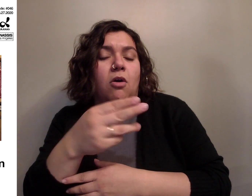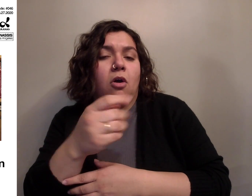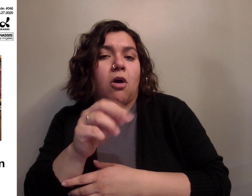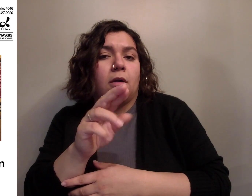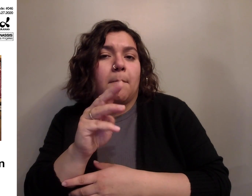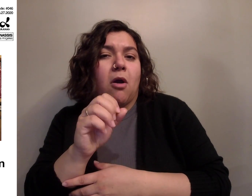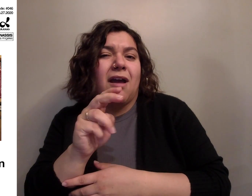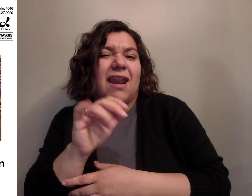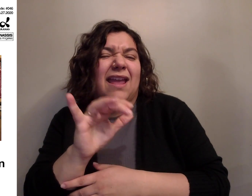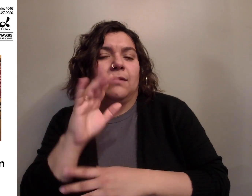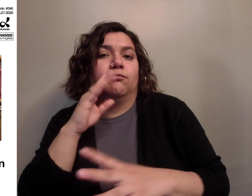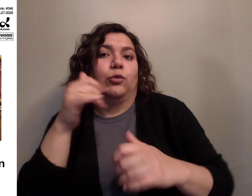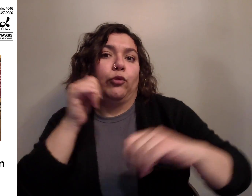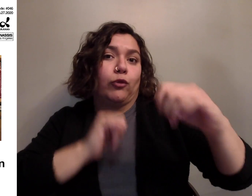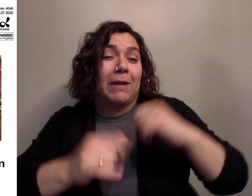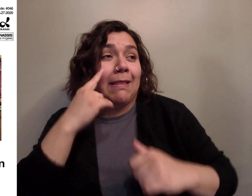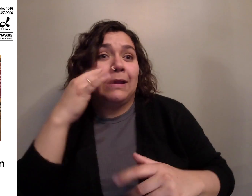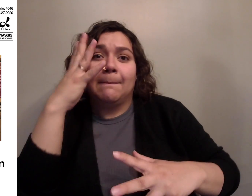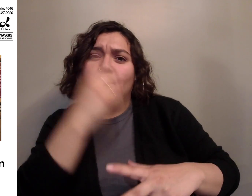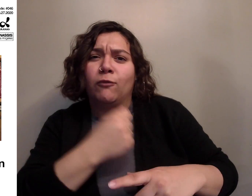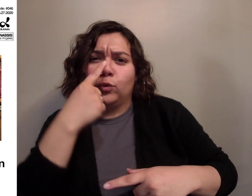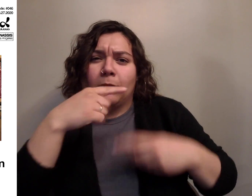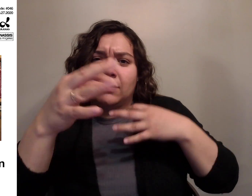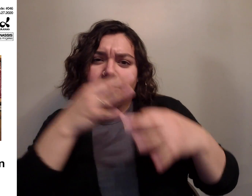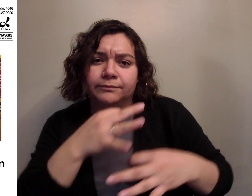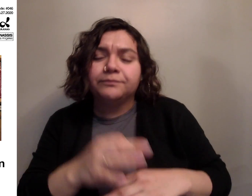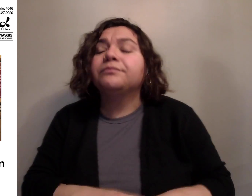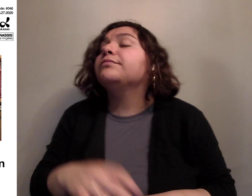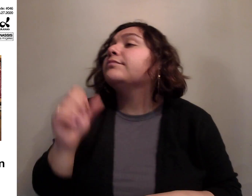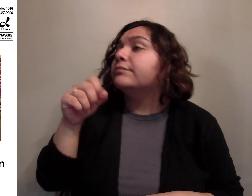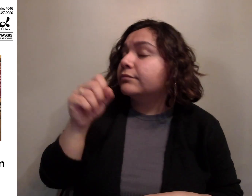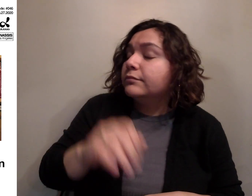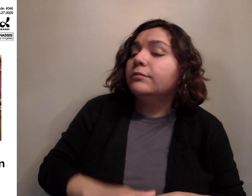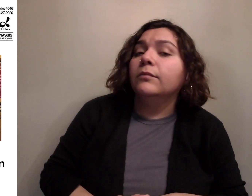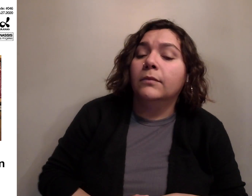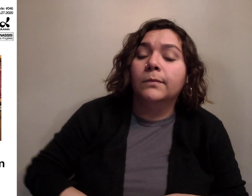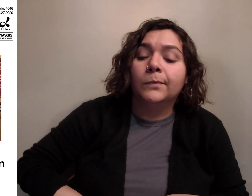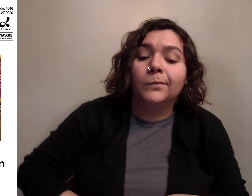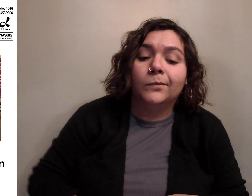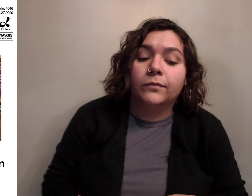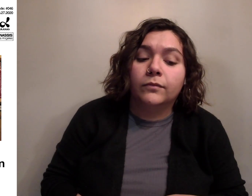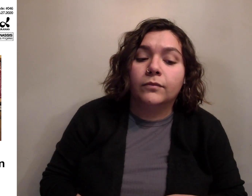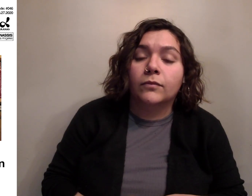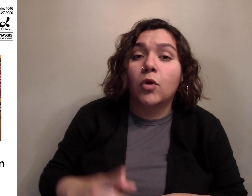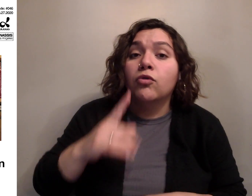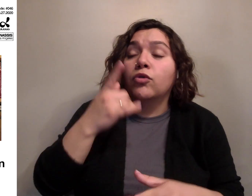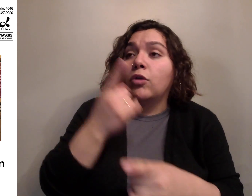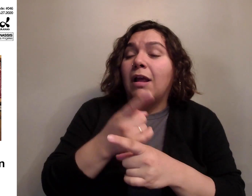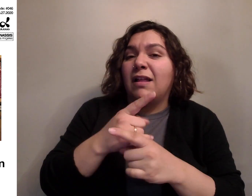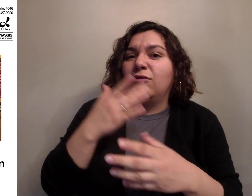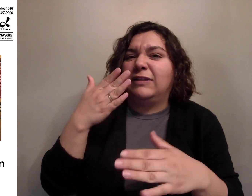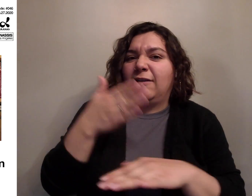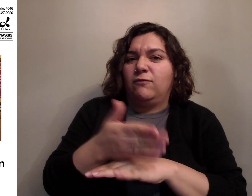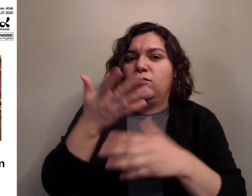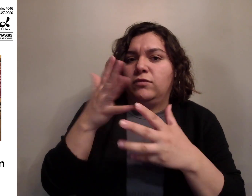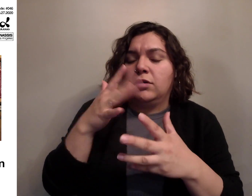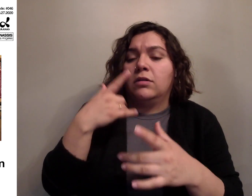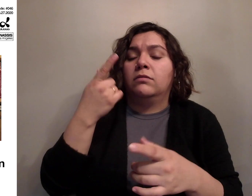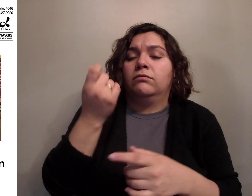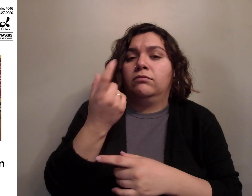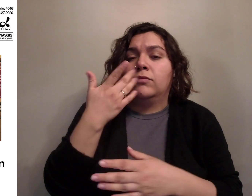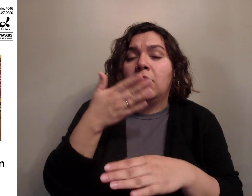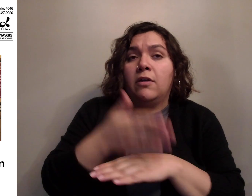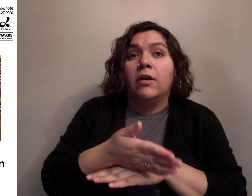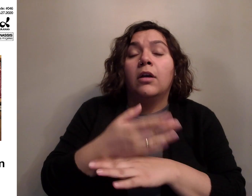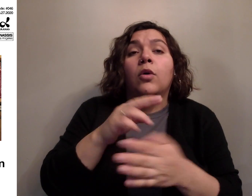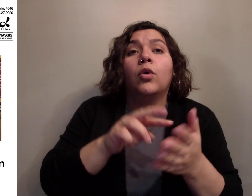you describe that? I think it's so beautiful. Yeah, well, that was right